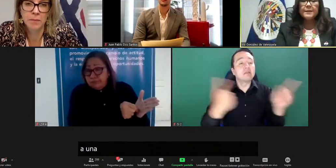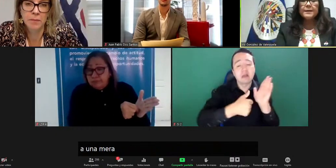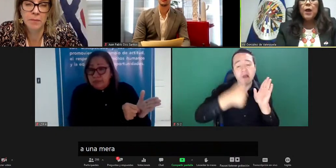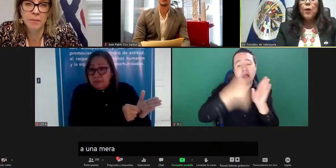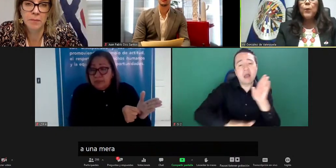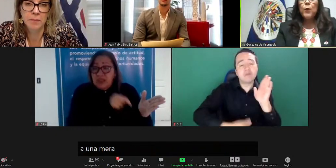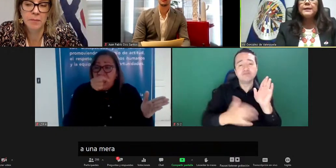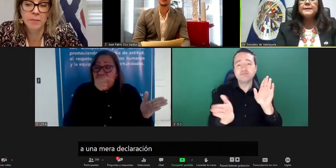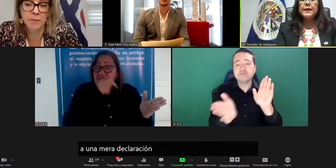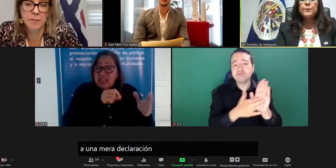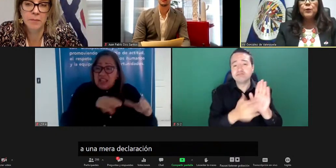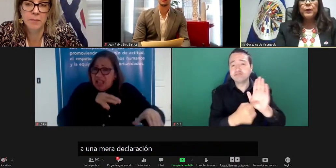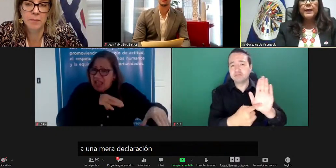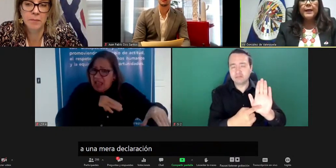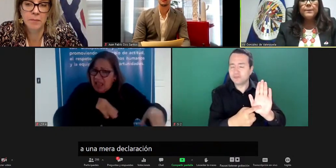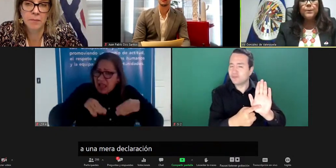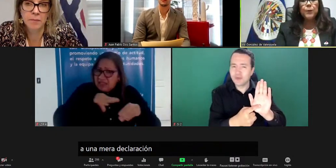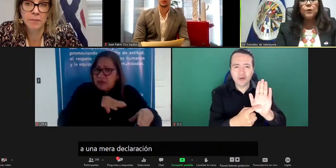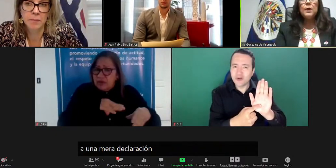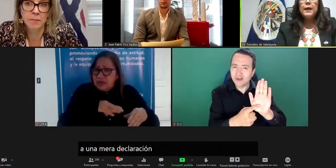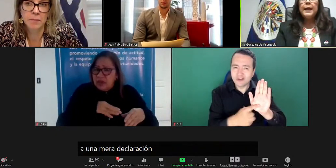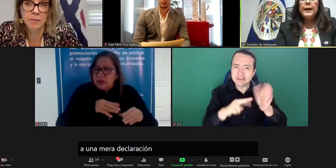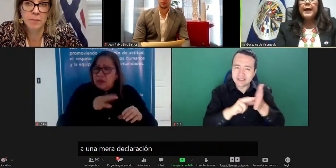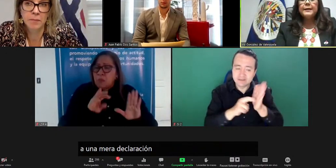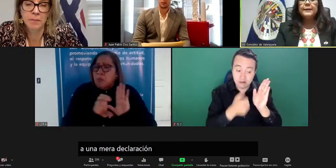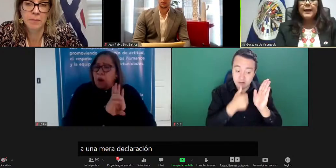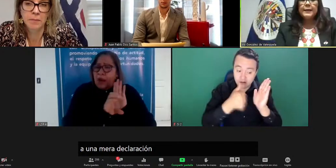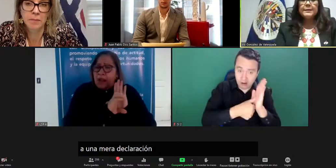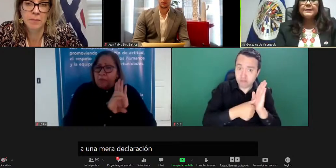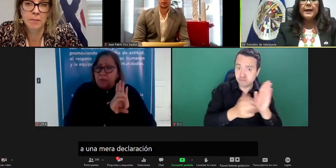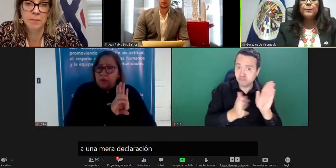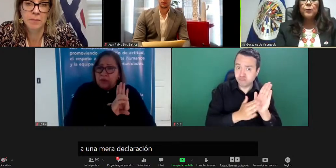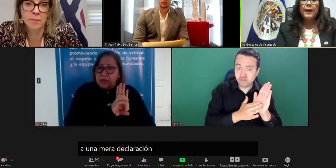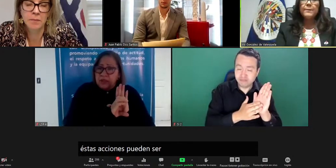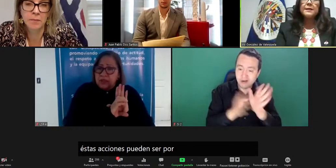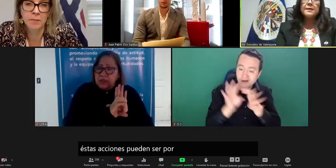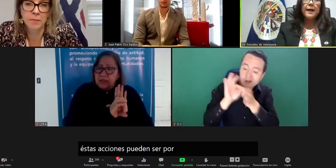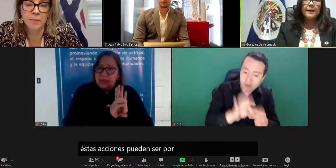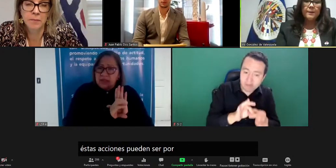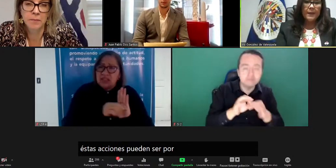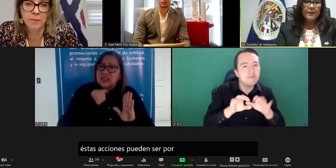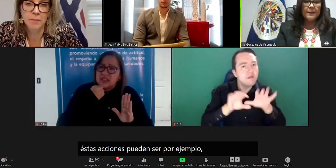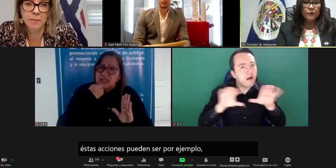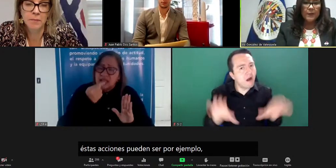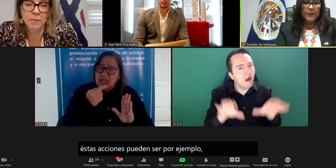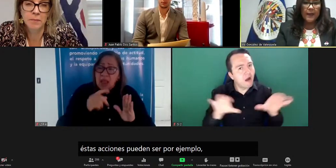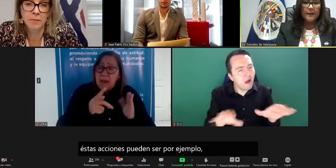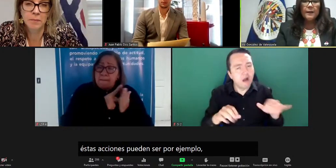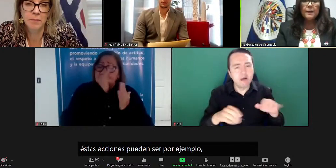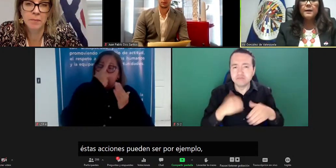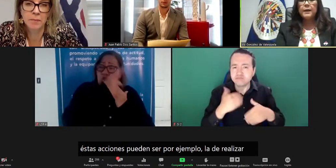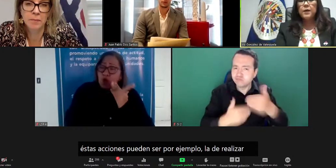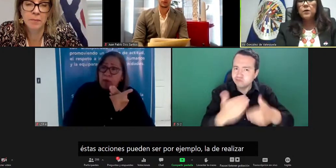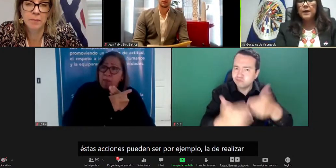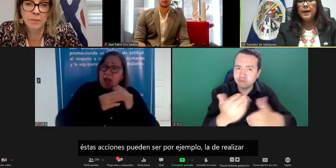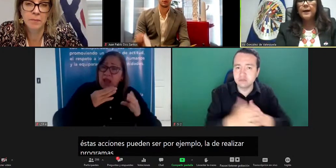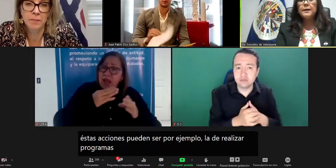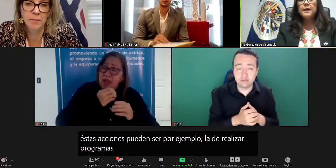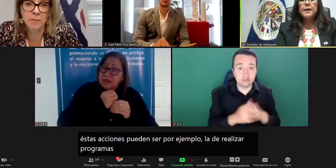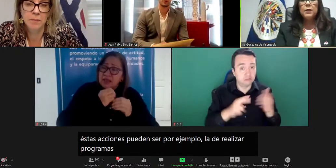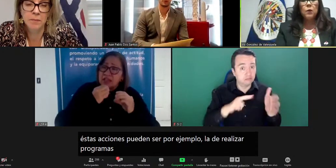simple statement these actions need to be for example carrying out programs